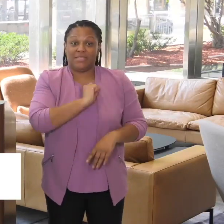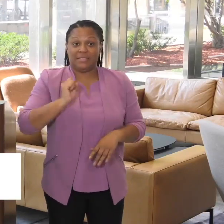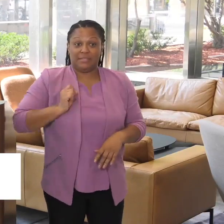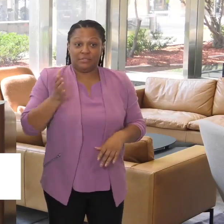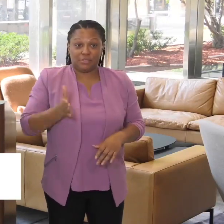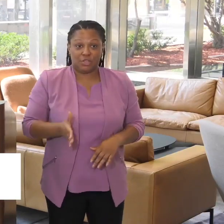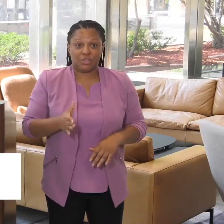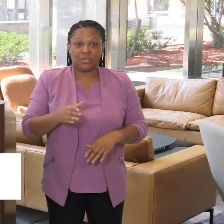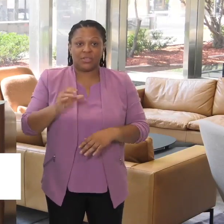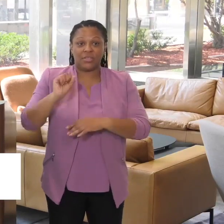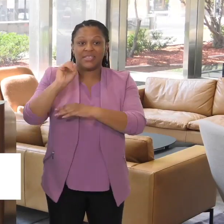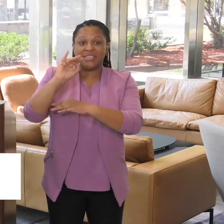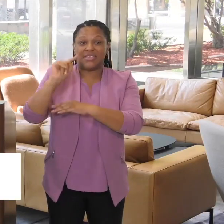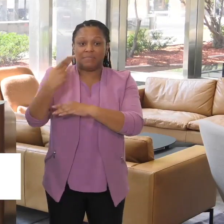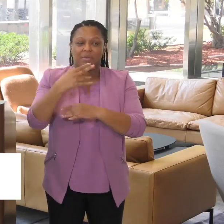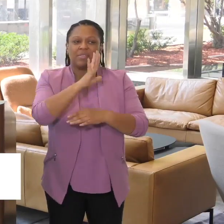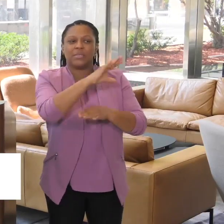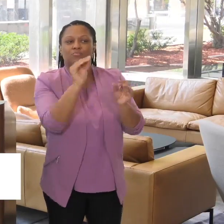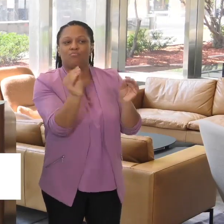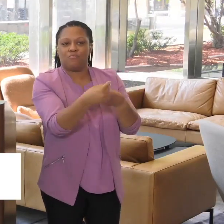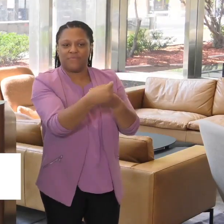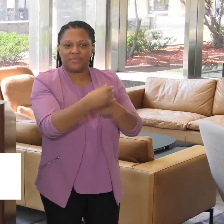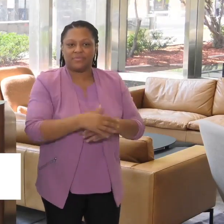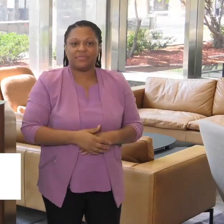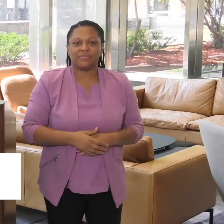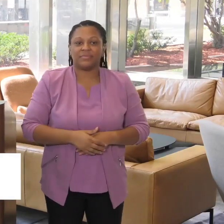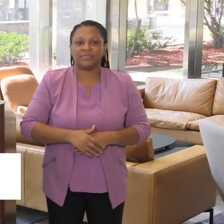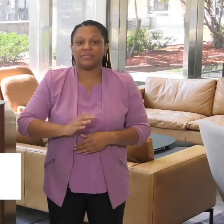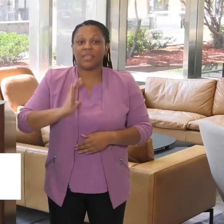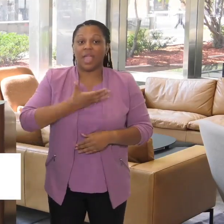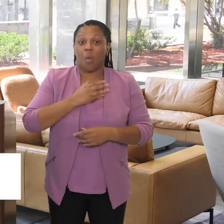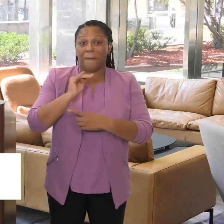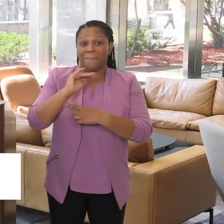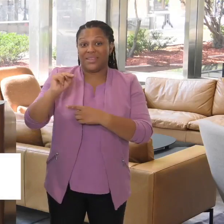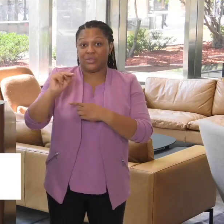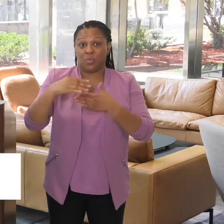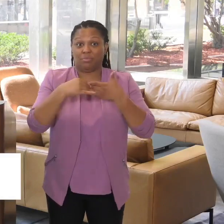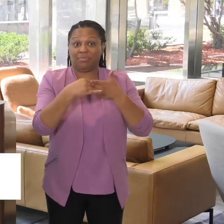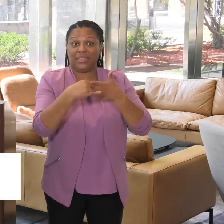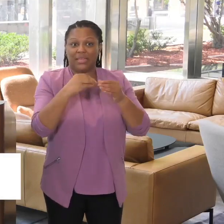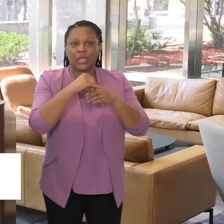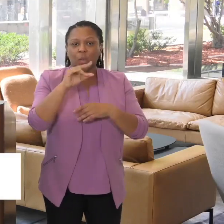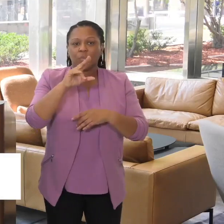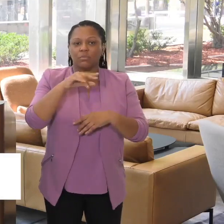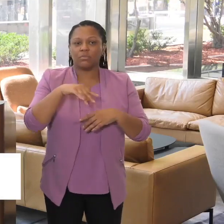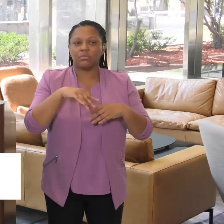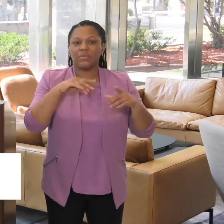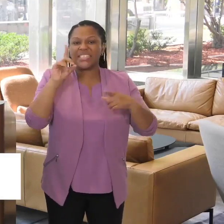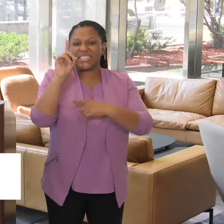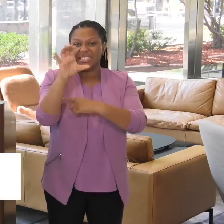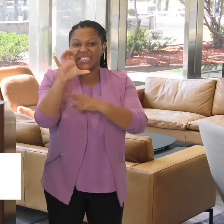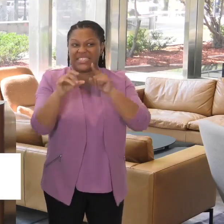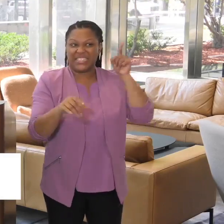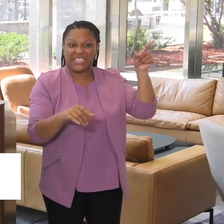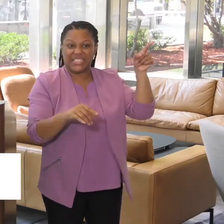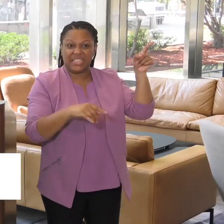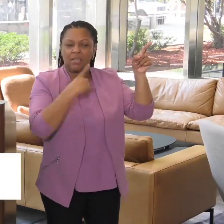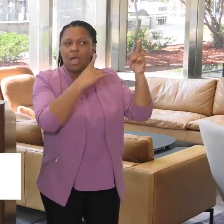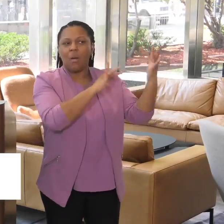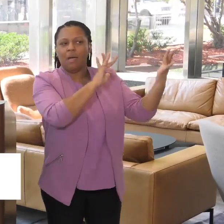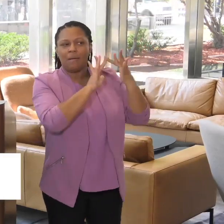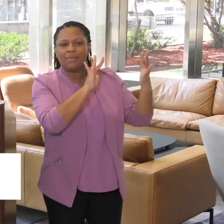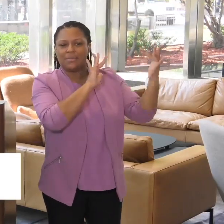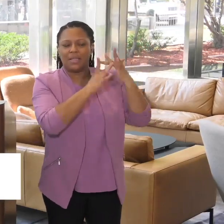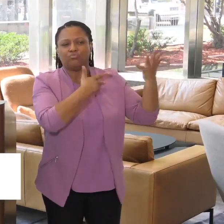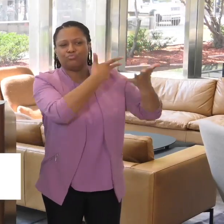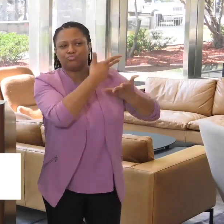Our federal delegation is always in touch with us. They are always working with us. They're always engaging with us. Senator